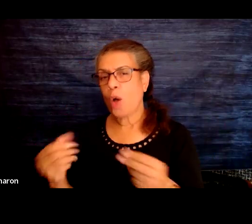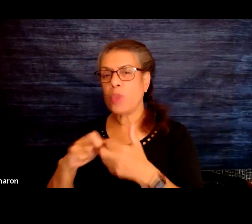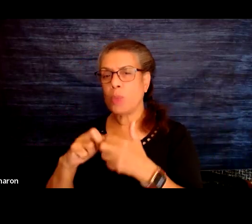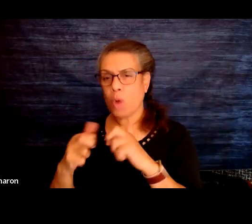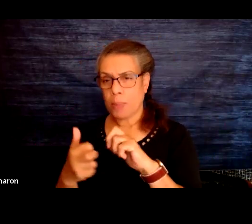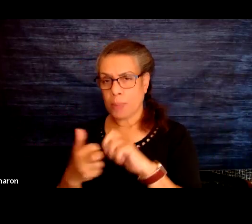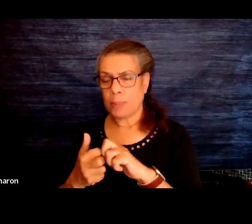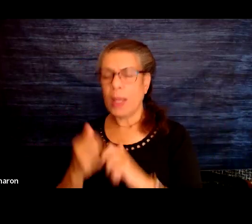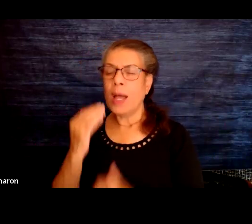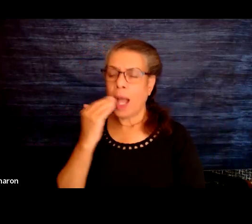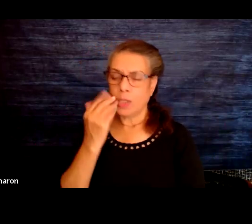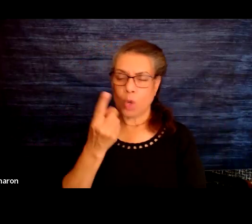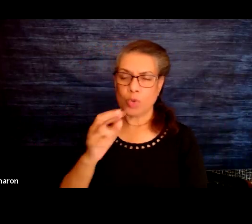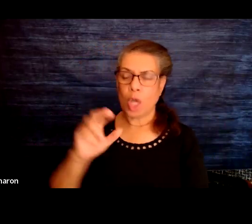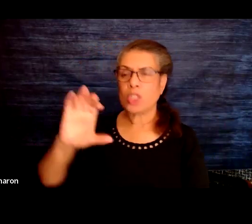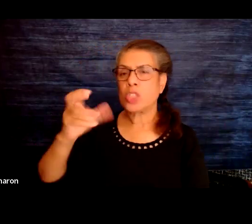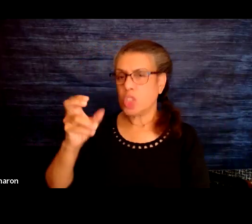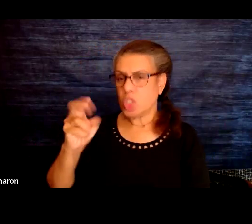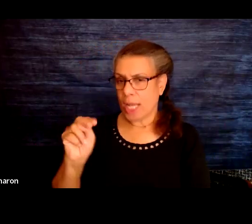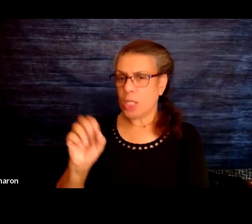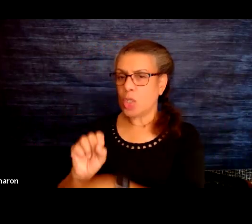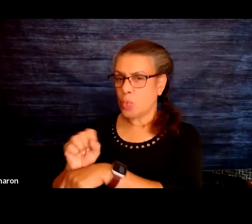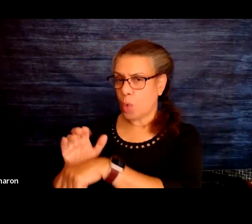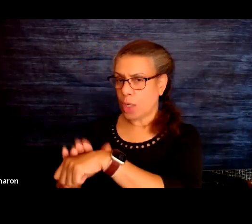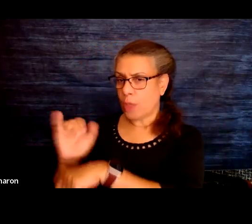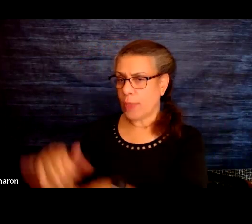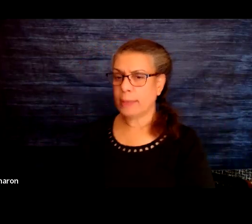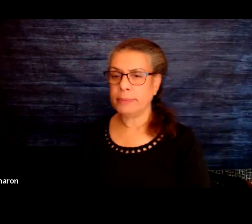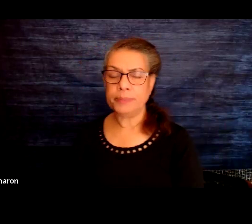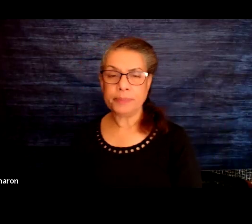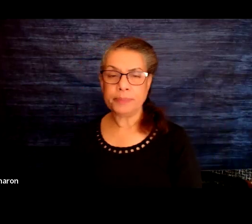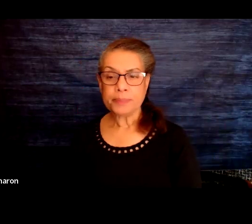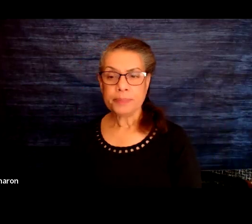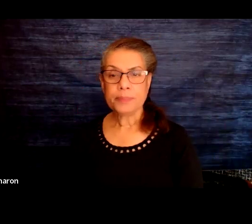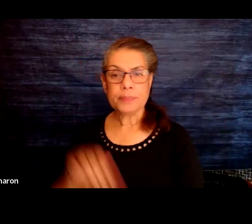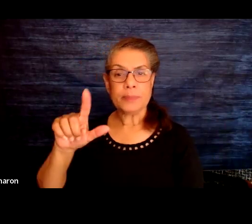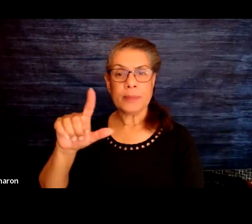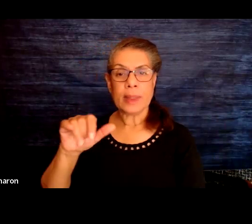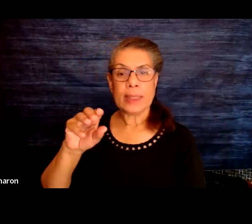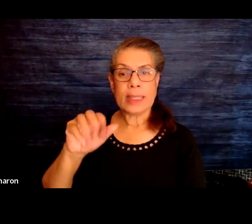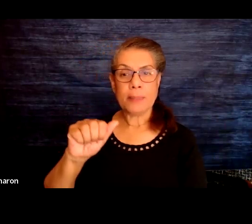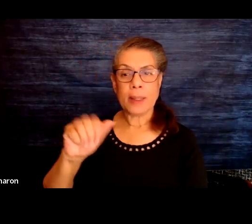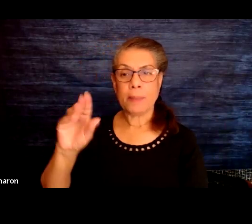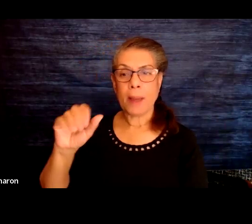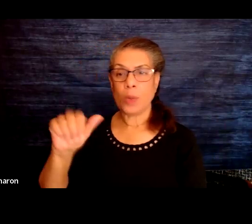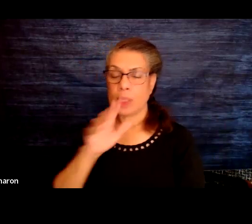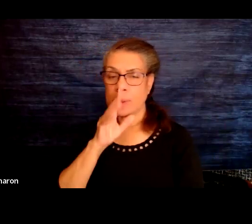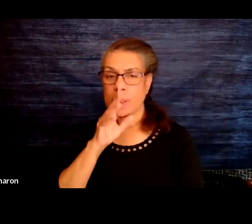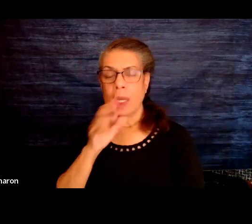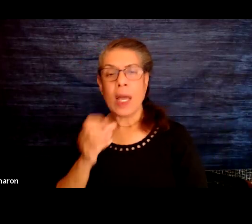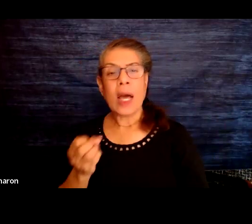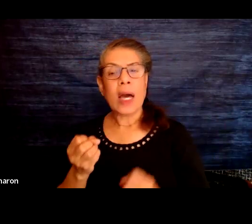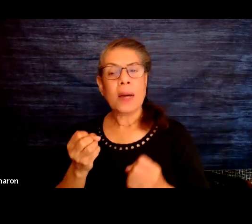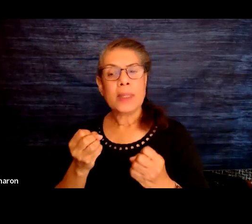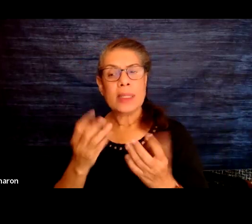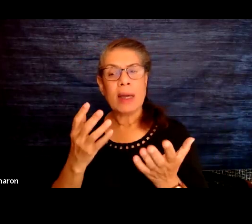Chen is working on that with her team. And how do you know how other districts that voted on implementing this not